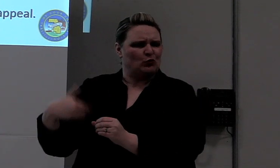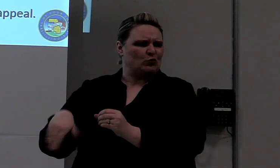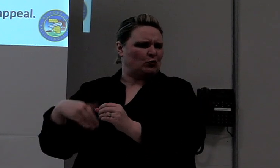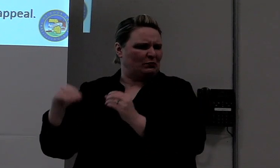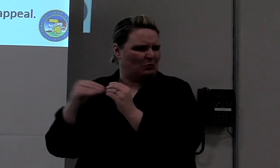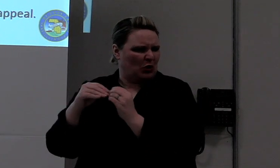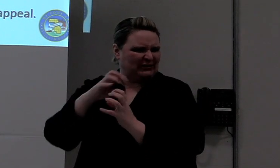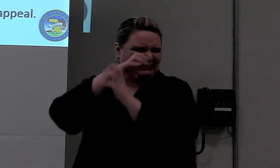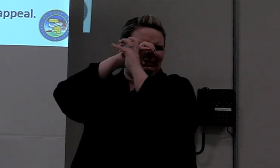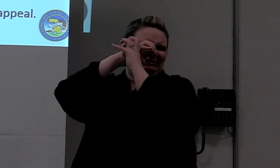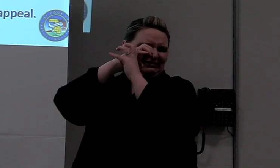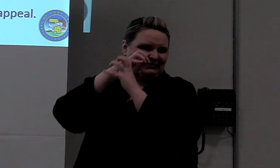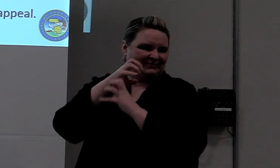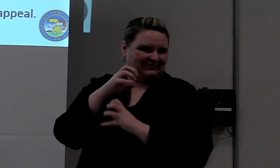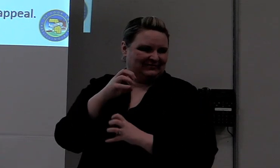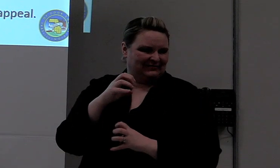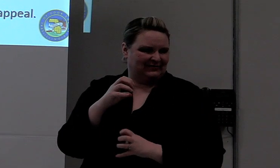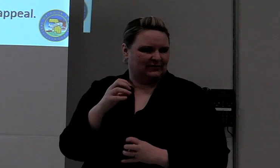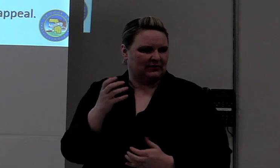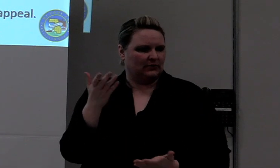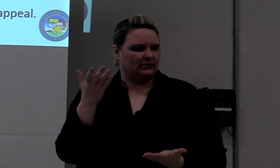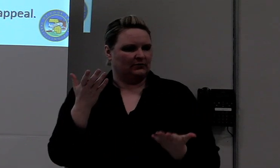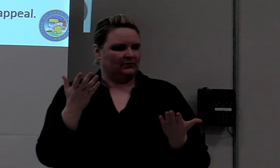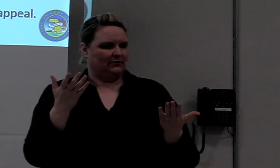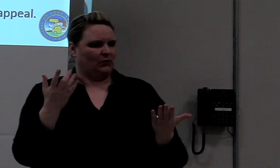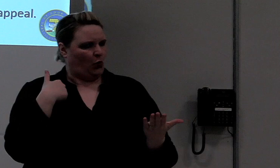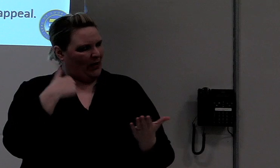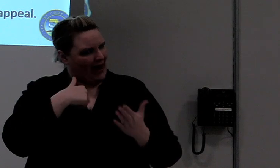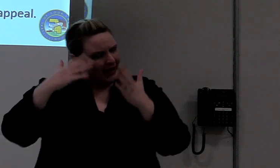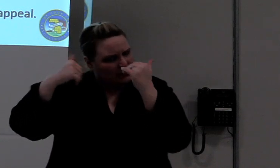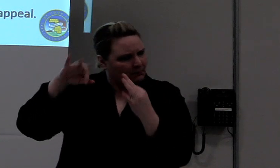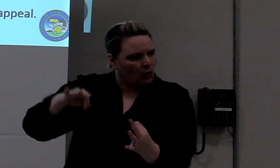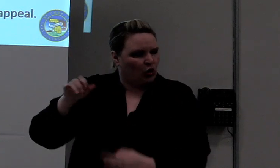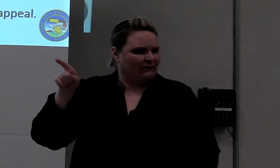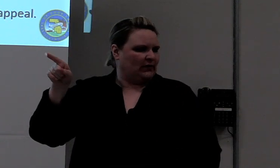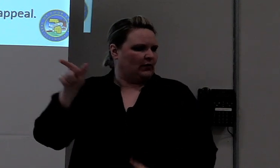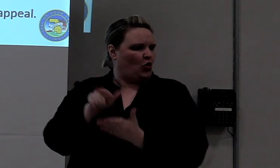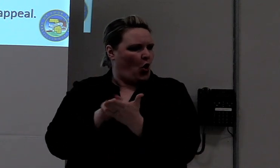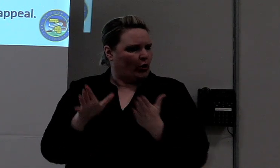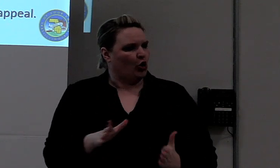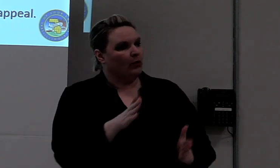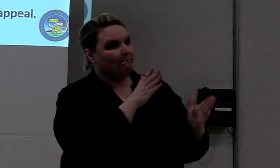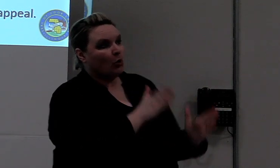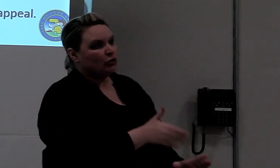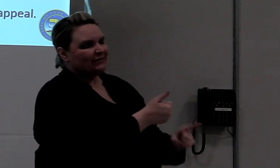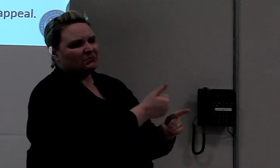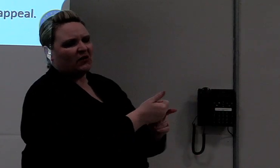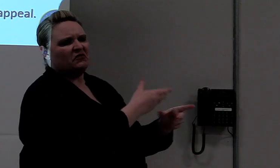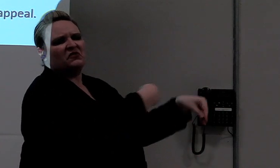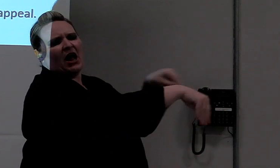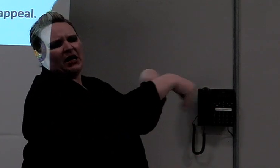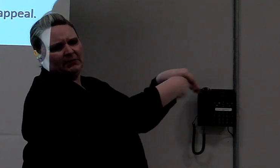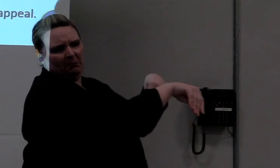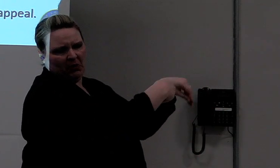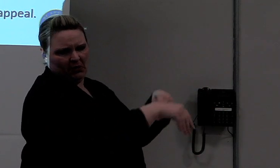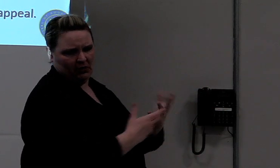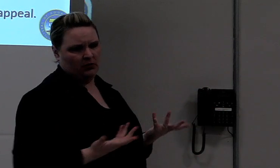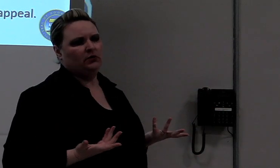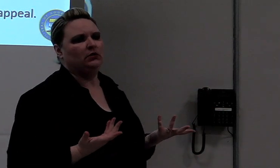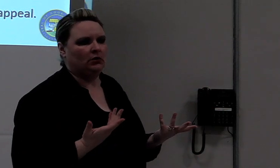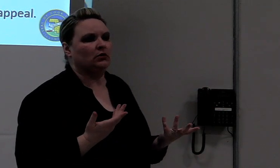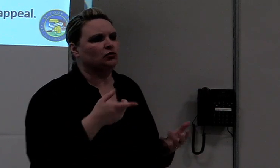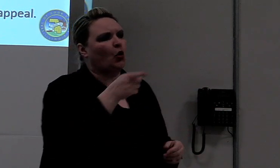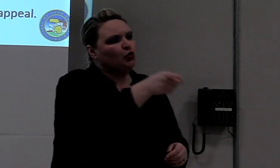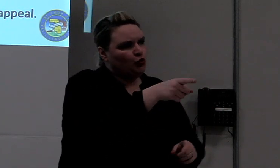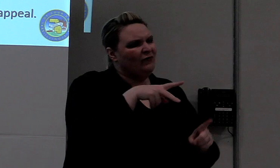appeal, where attorneys, by default, we hold them to a higher degree of accuracy. So by all means, please file by